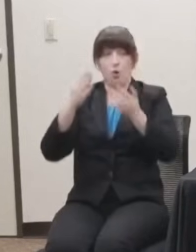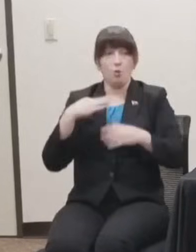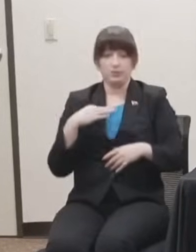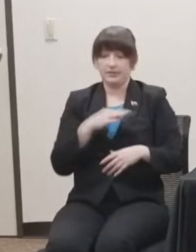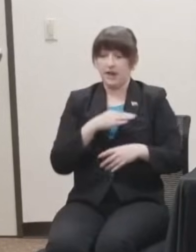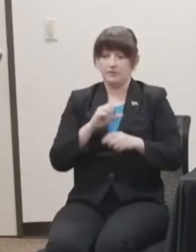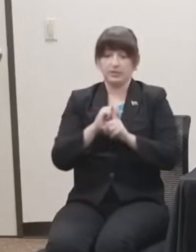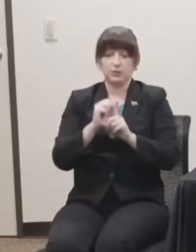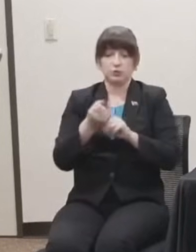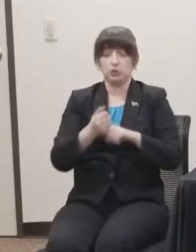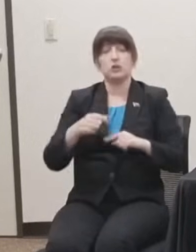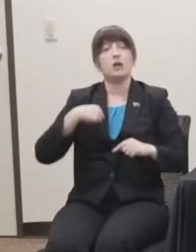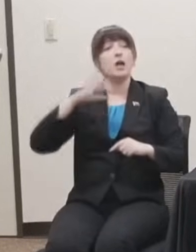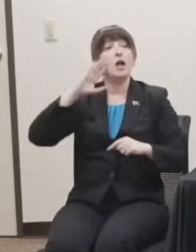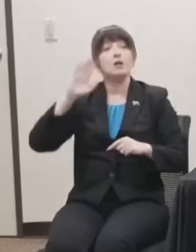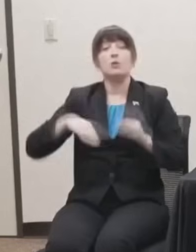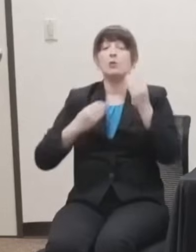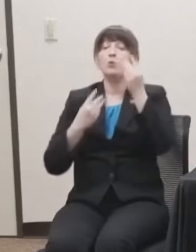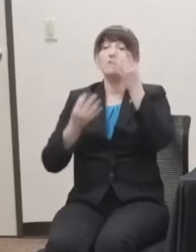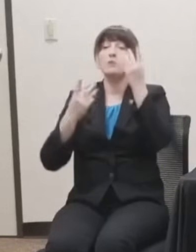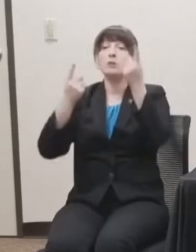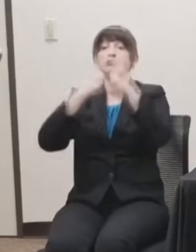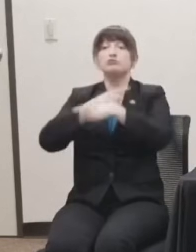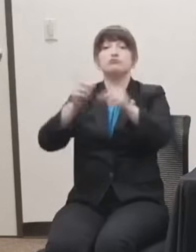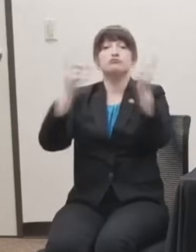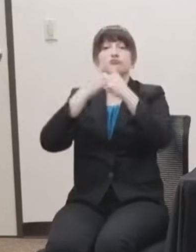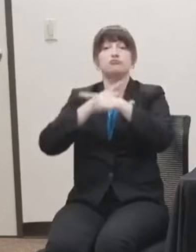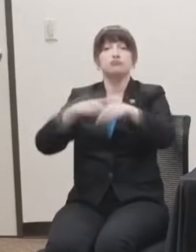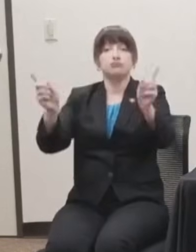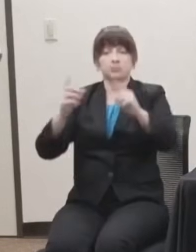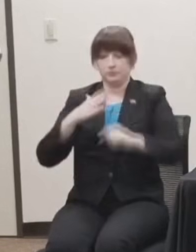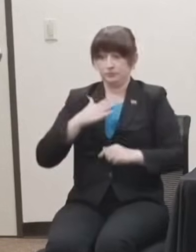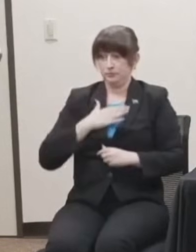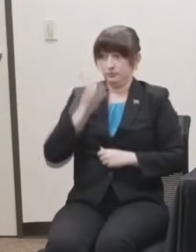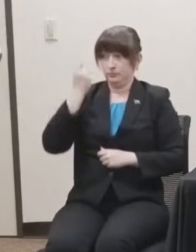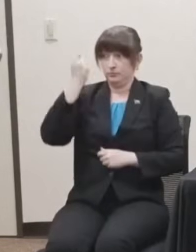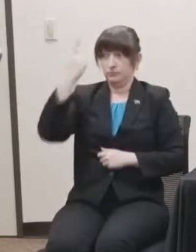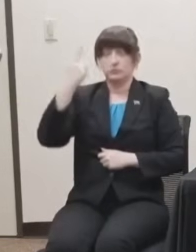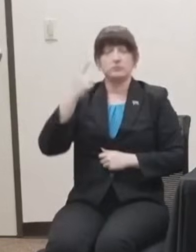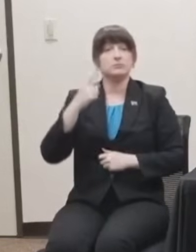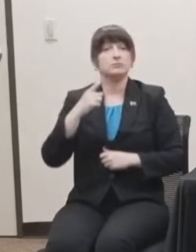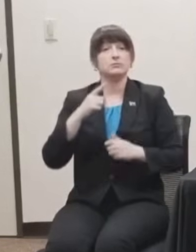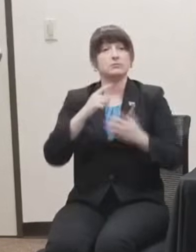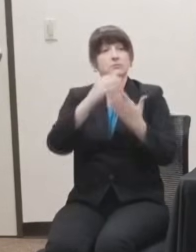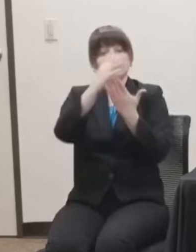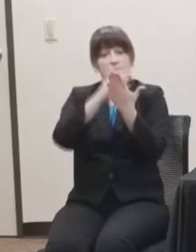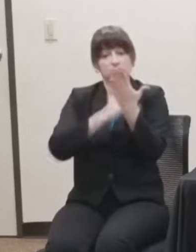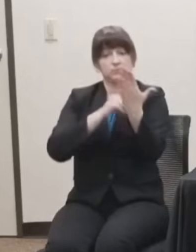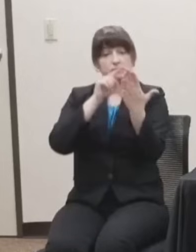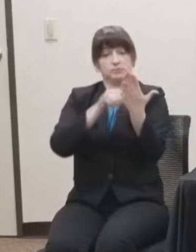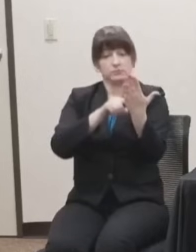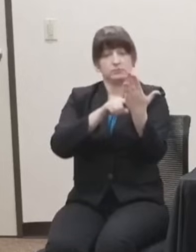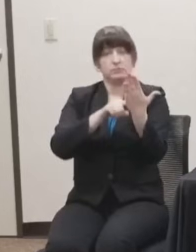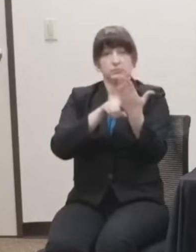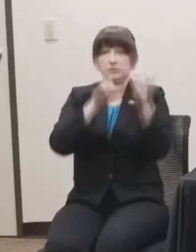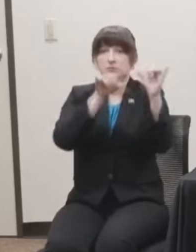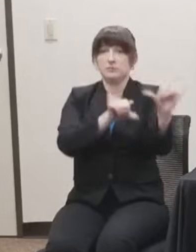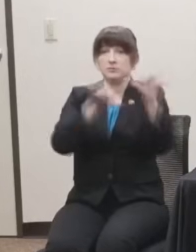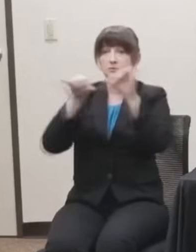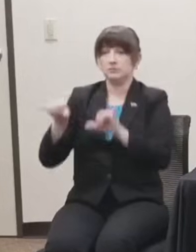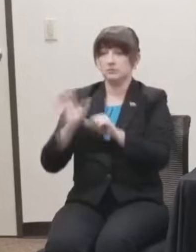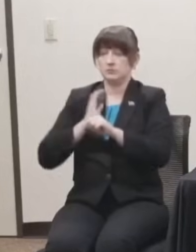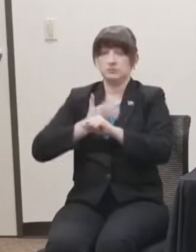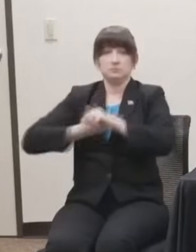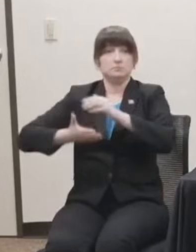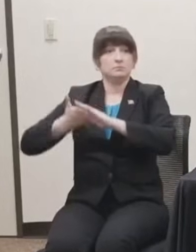and it's my understanding that what they put out was kind of the information that the state was operating off of, and that is that there were